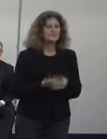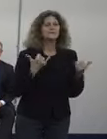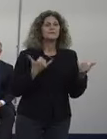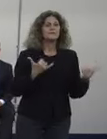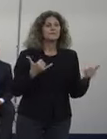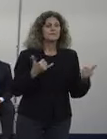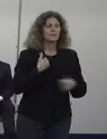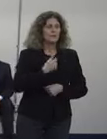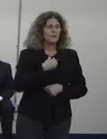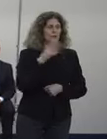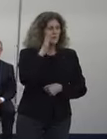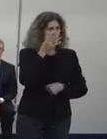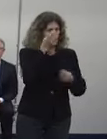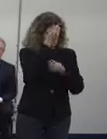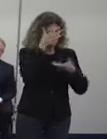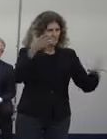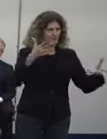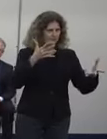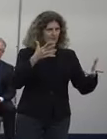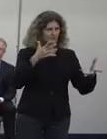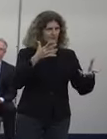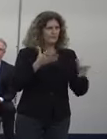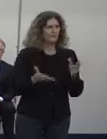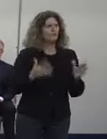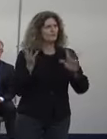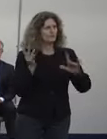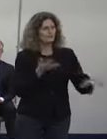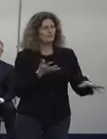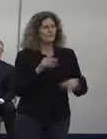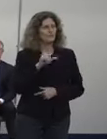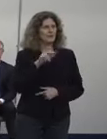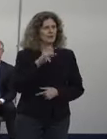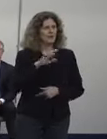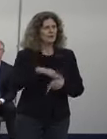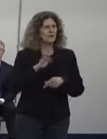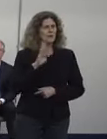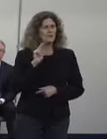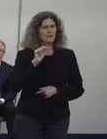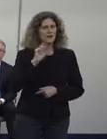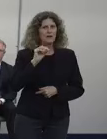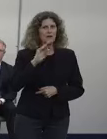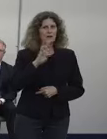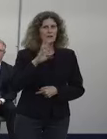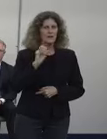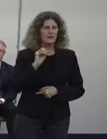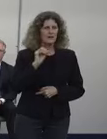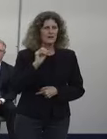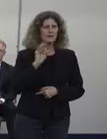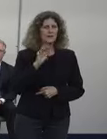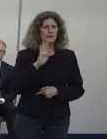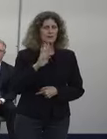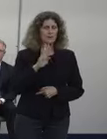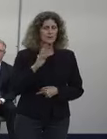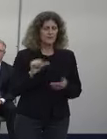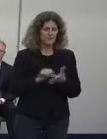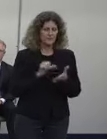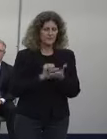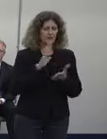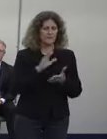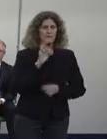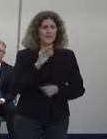be airing this live on the Buncombe County Government Facebook page through a Facebook Live event. After the